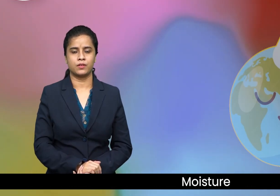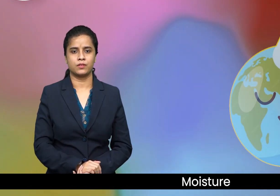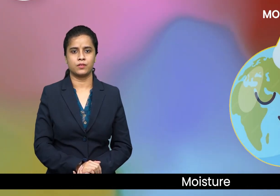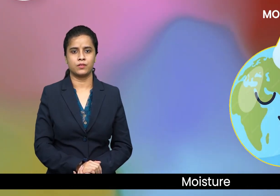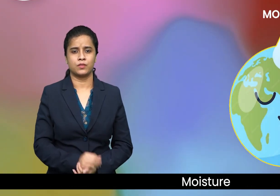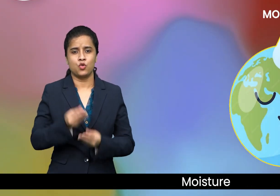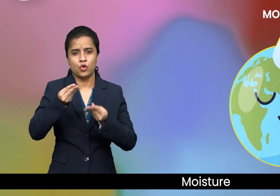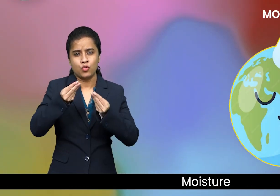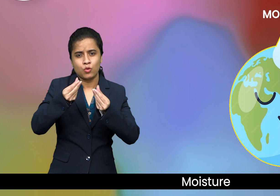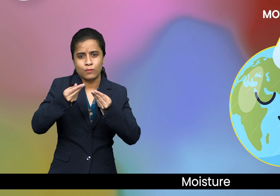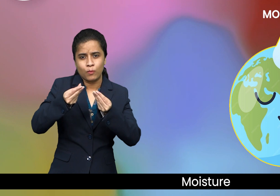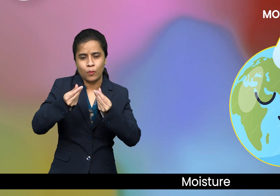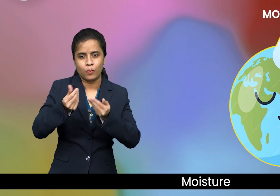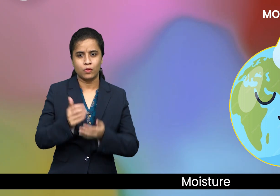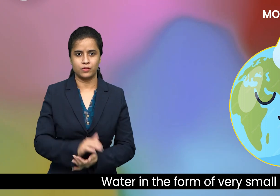Moisture.